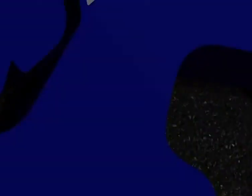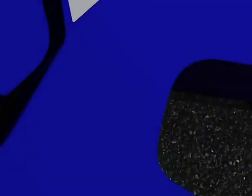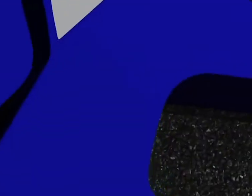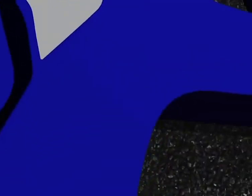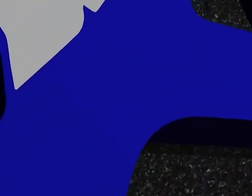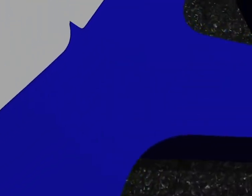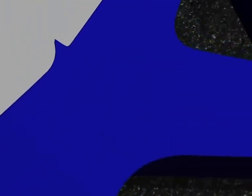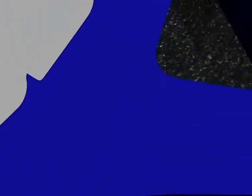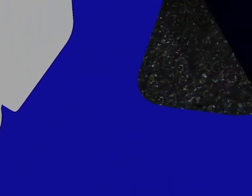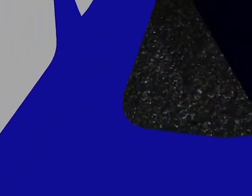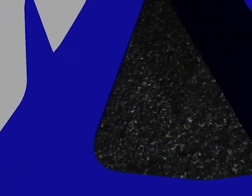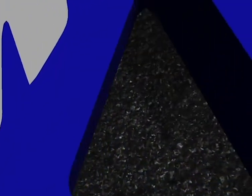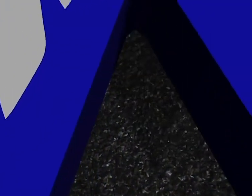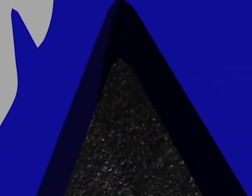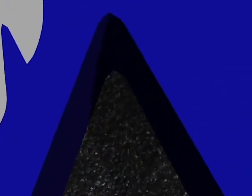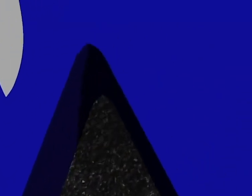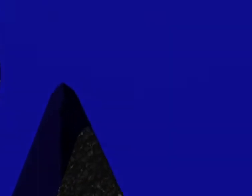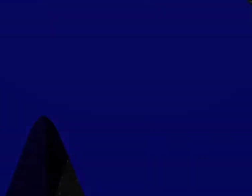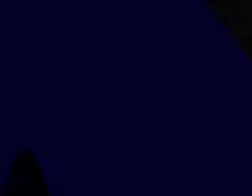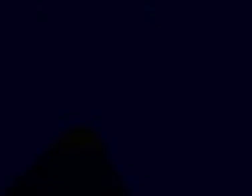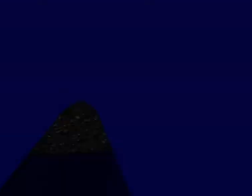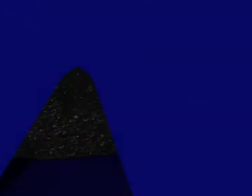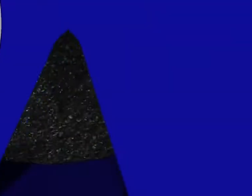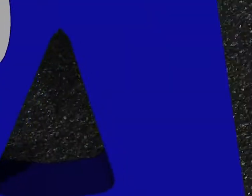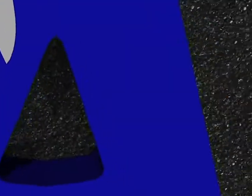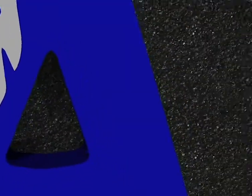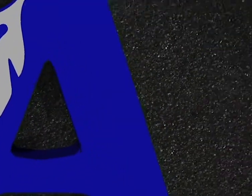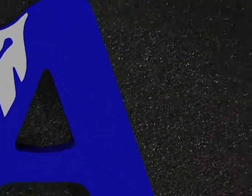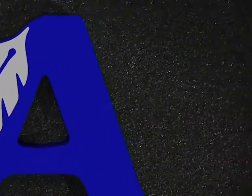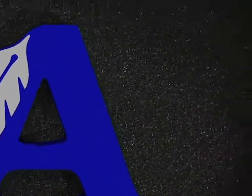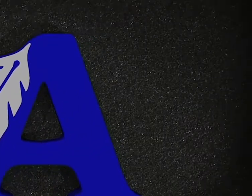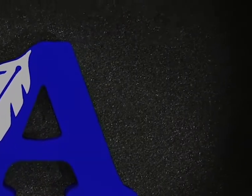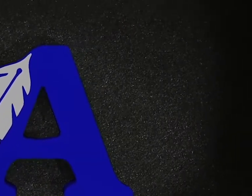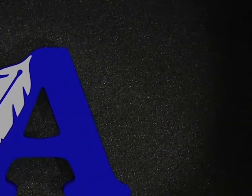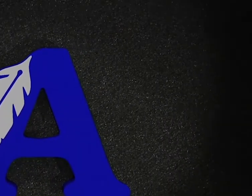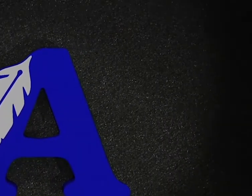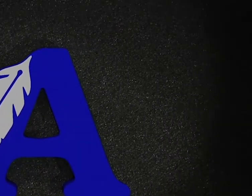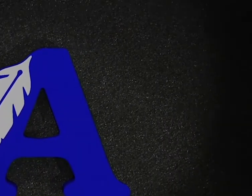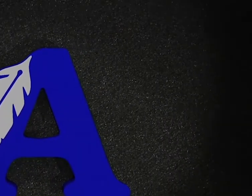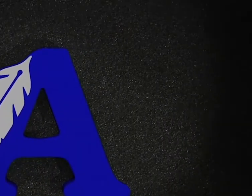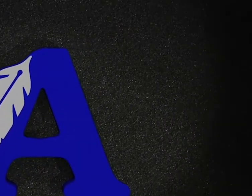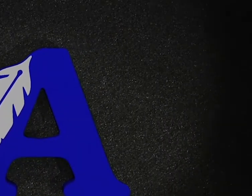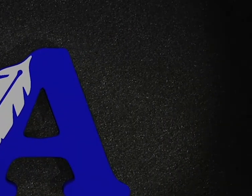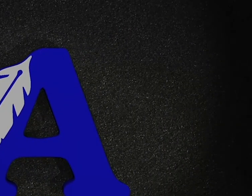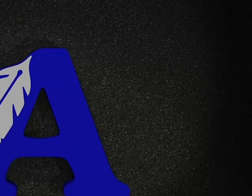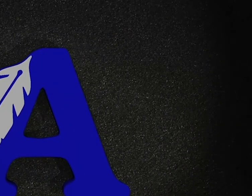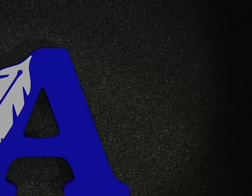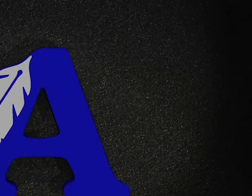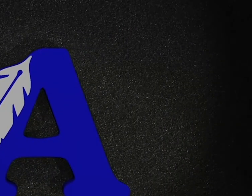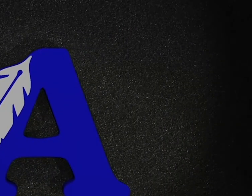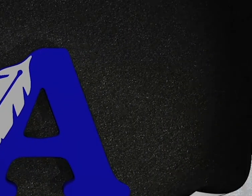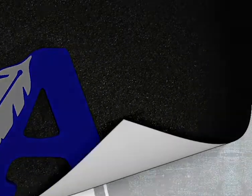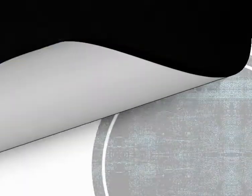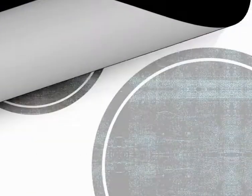ASDB Tucson's logo enters the screen close up, then pans out, a blue letter A with a blue and white feather.